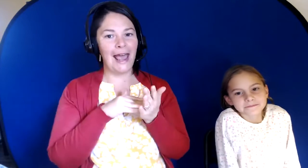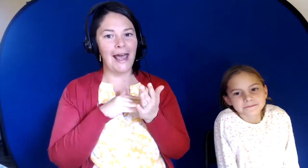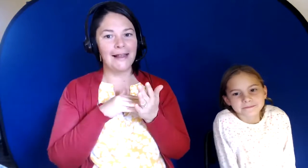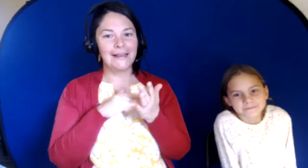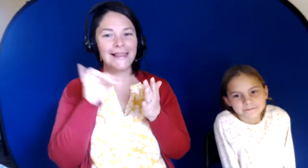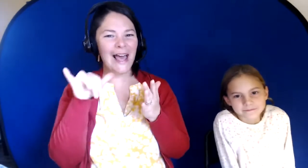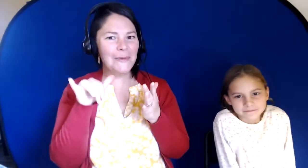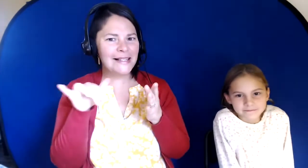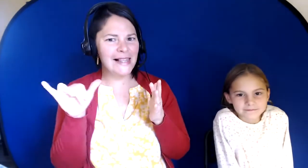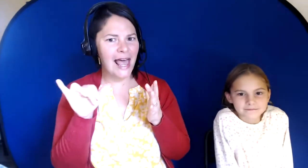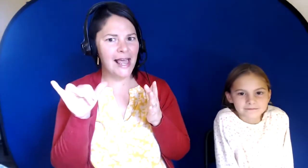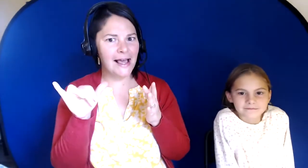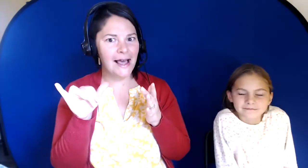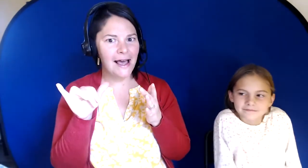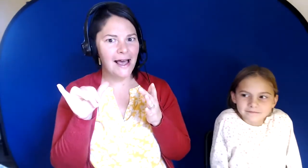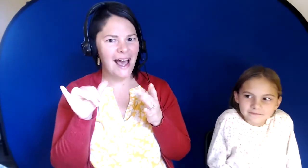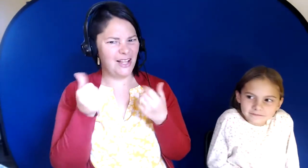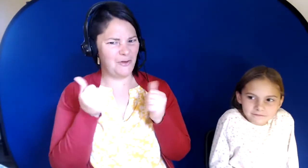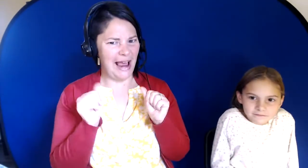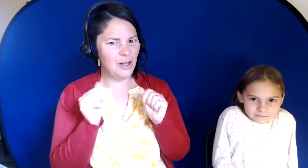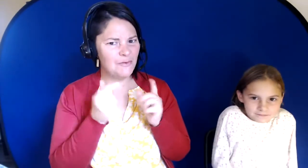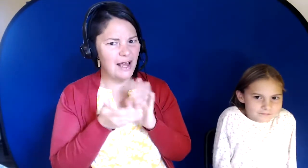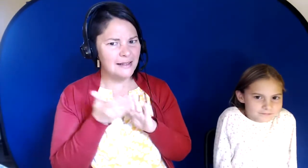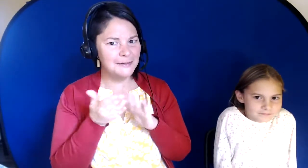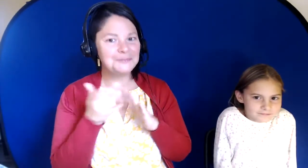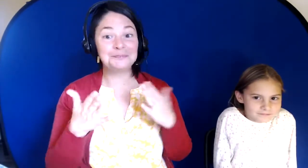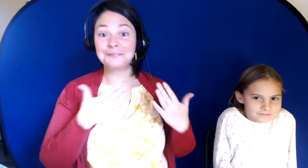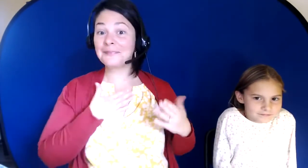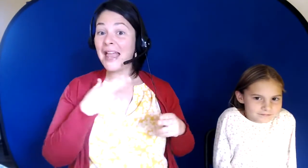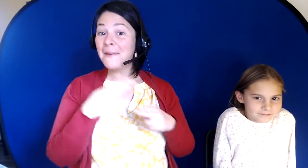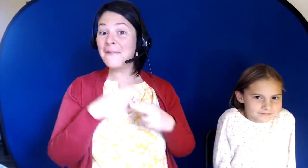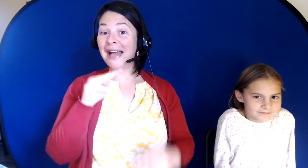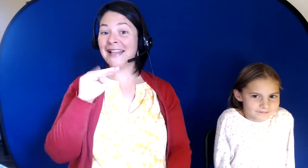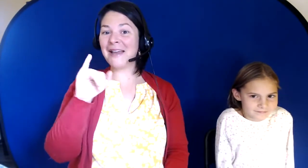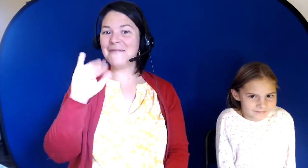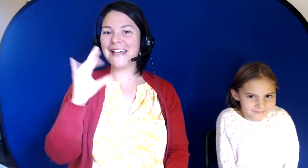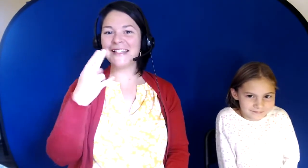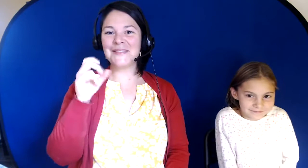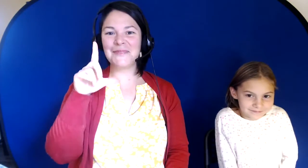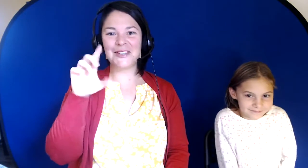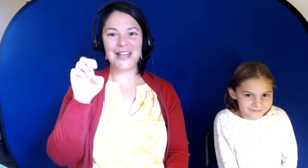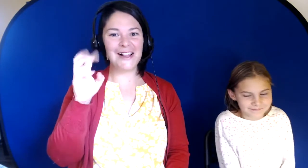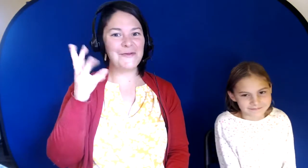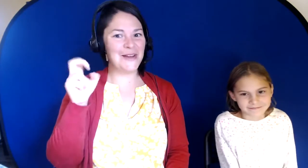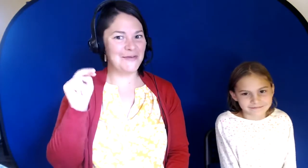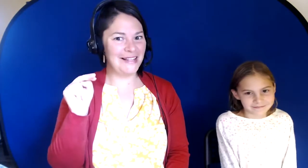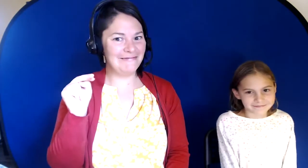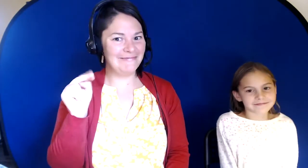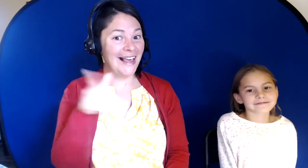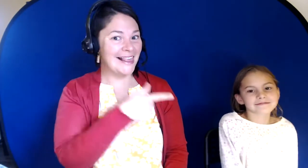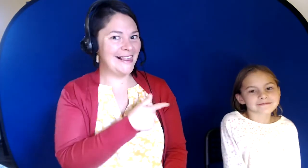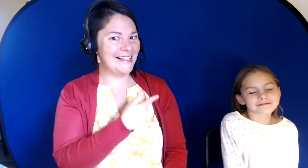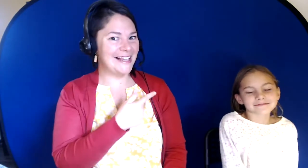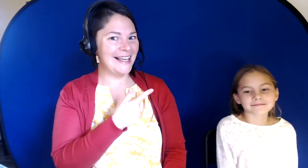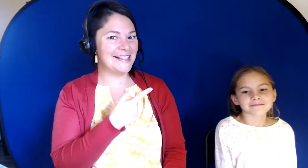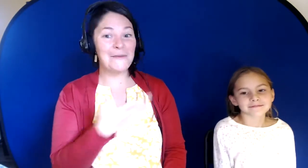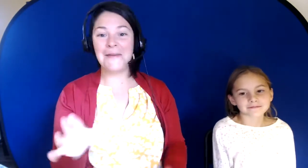Again. That was like a trial run. My name is Michelle Wierman. This is my